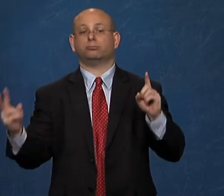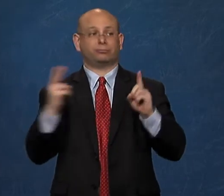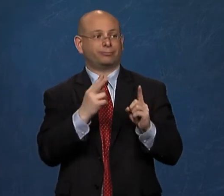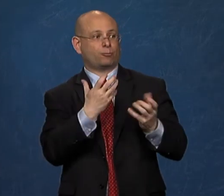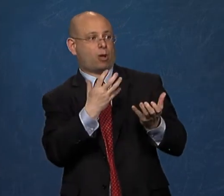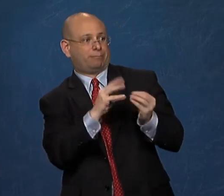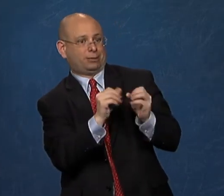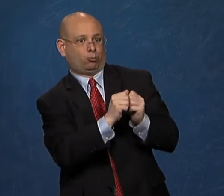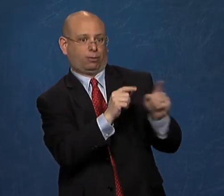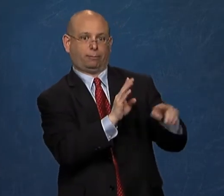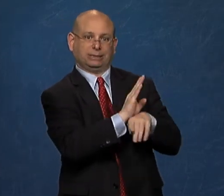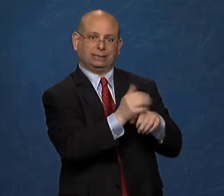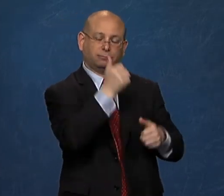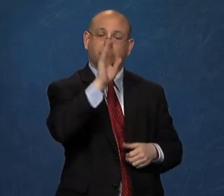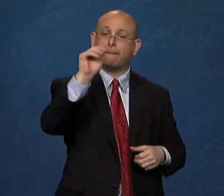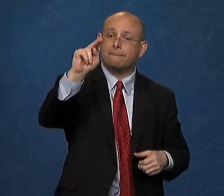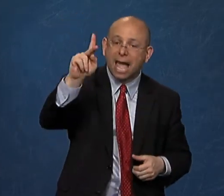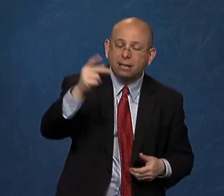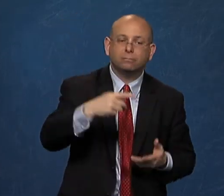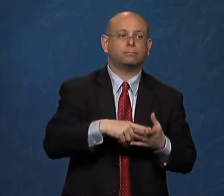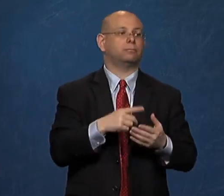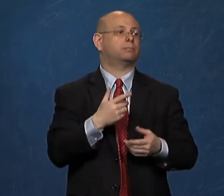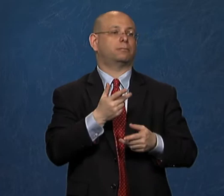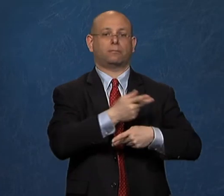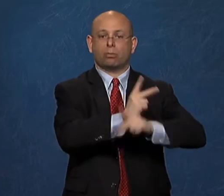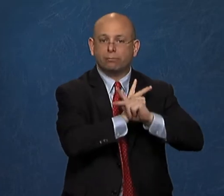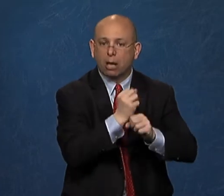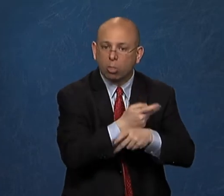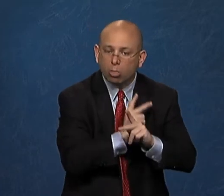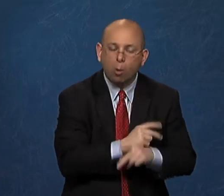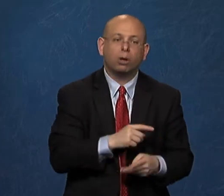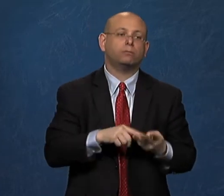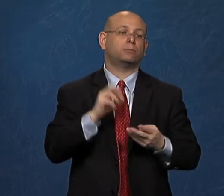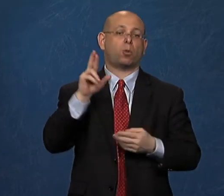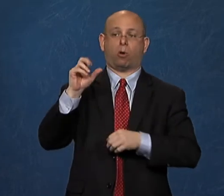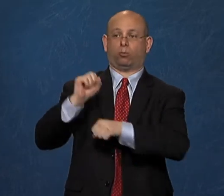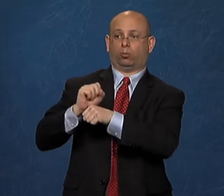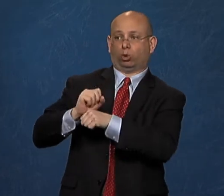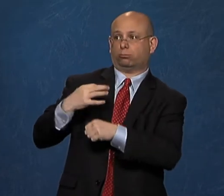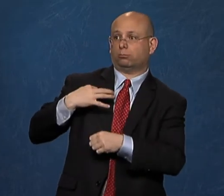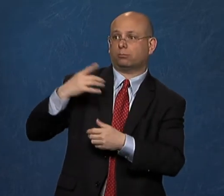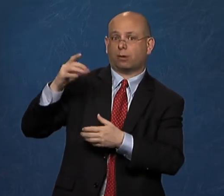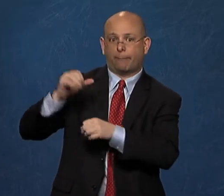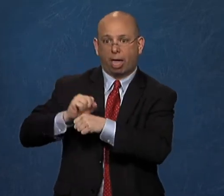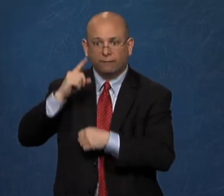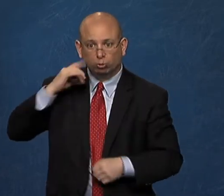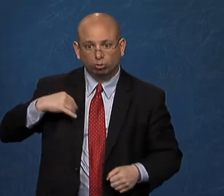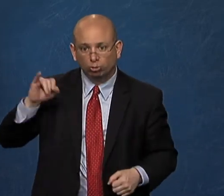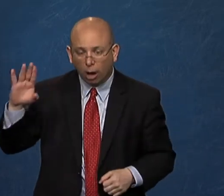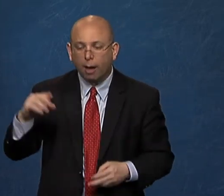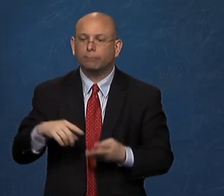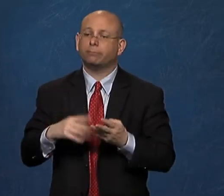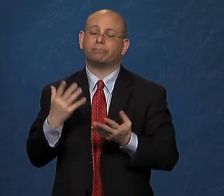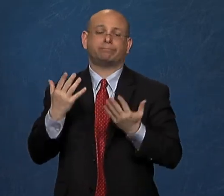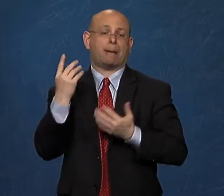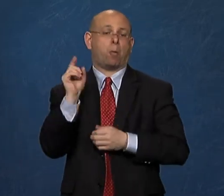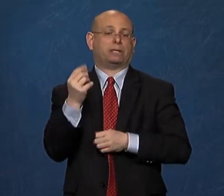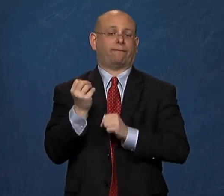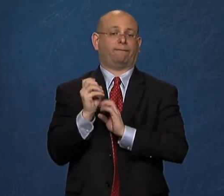employee, wants to be able to meet with their boss or wants to be able to, access other entities like a bank to apply for a